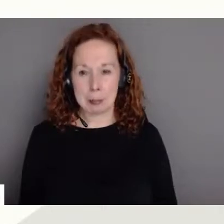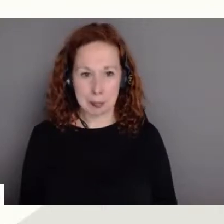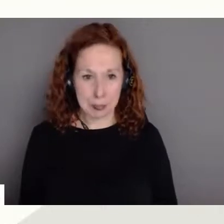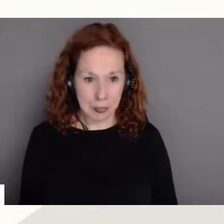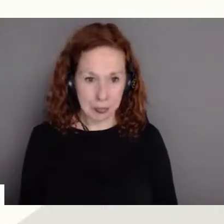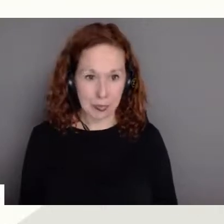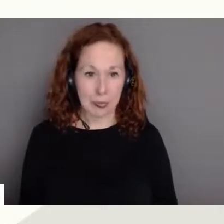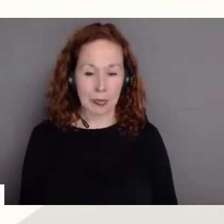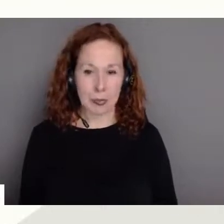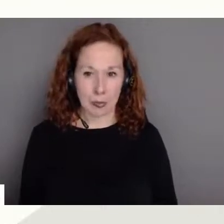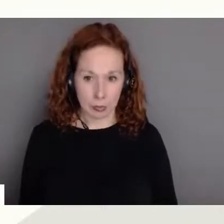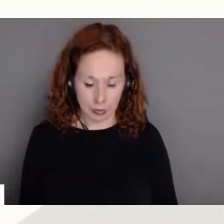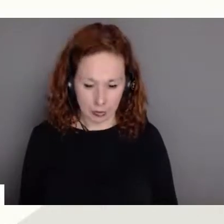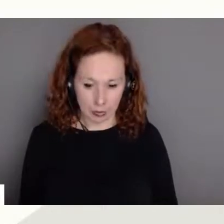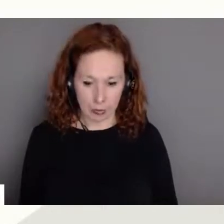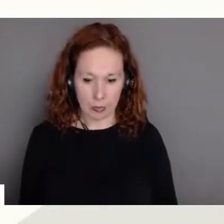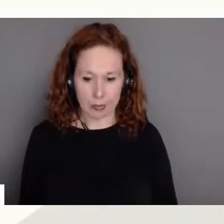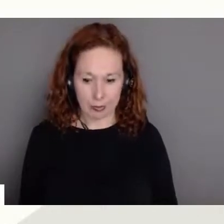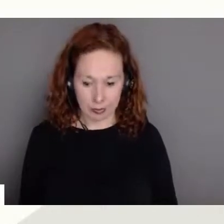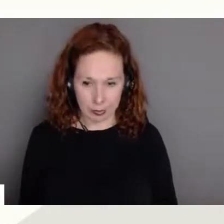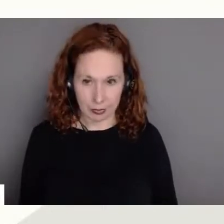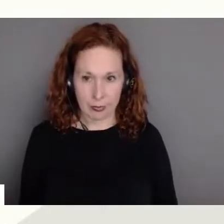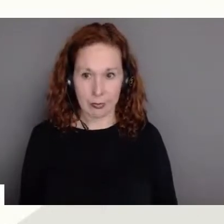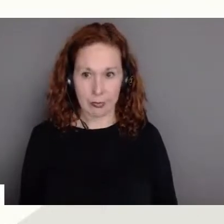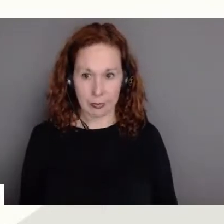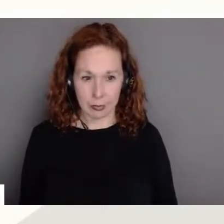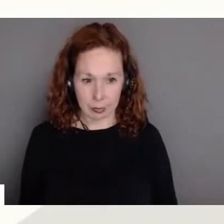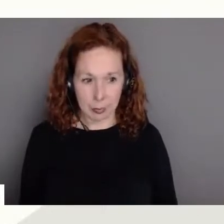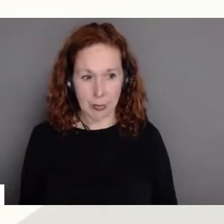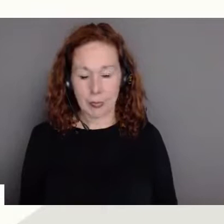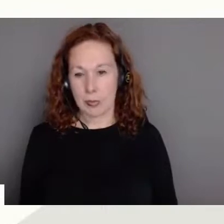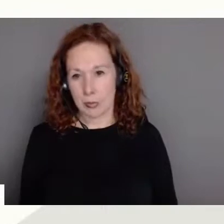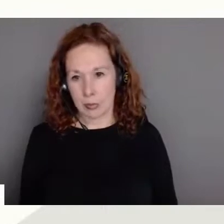Okay. and, um, y but first, before we get